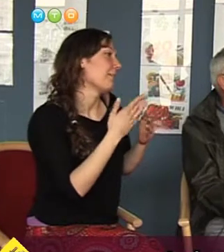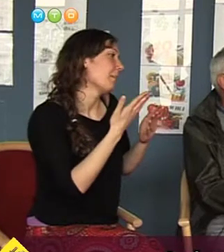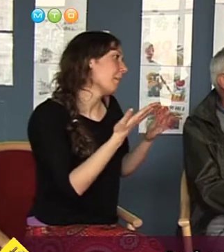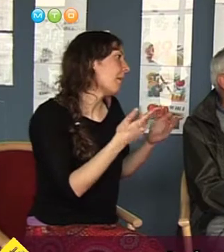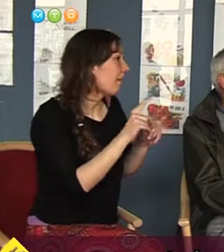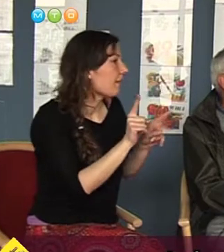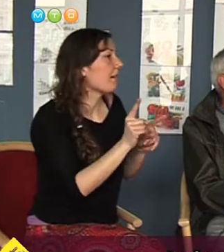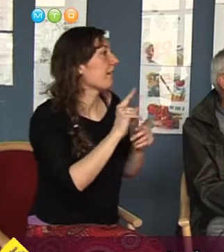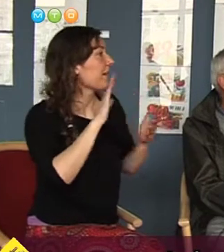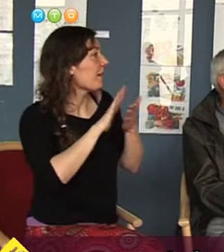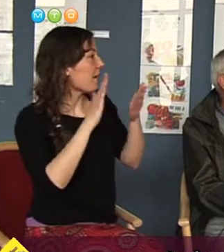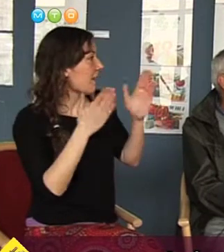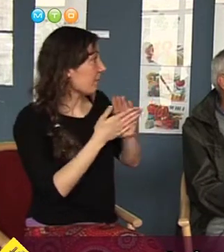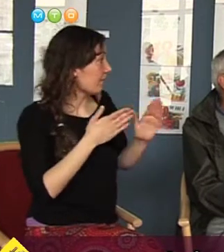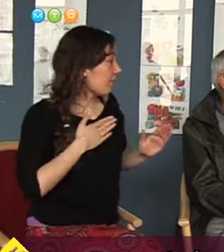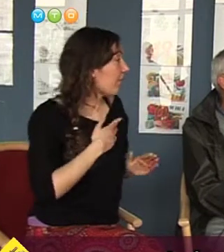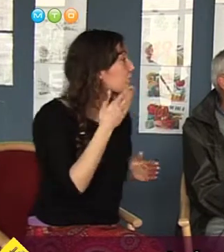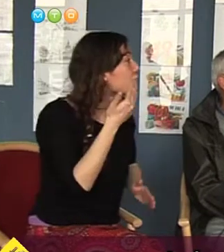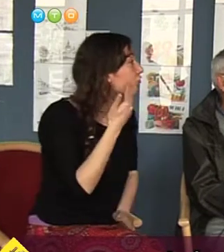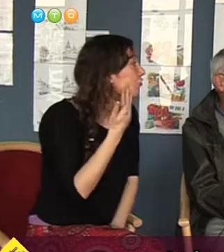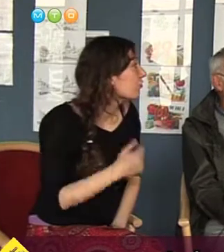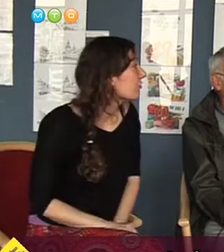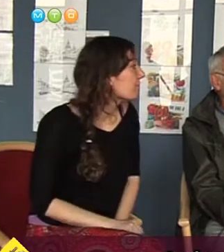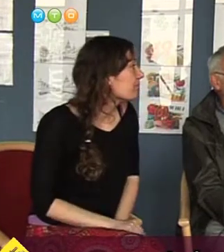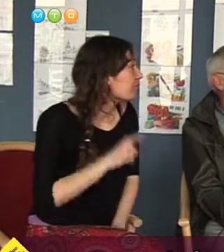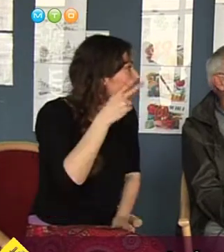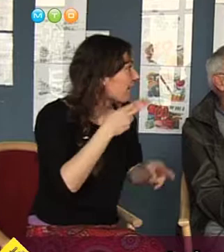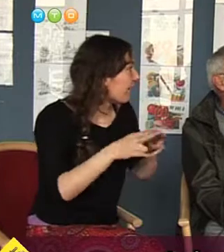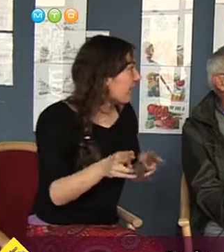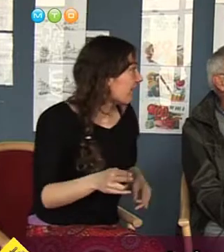And my wife is Czech, so she's wonderful. Your wife is